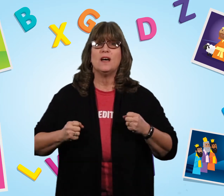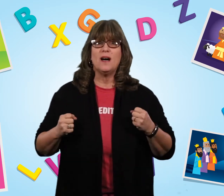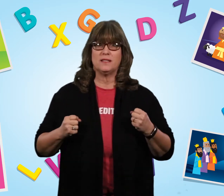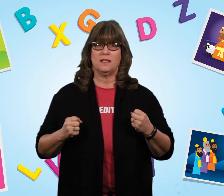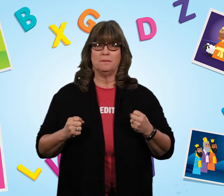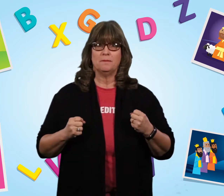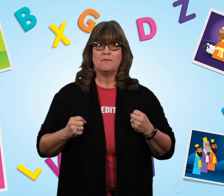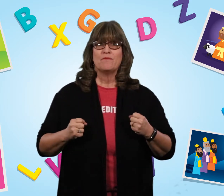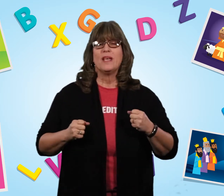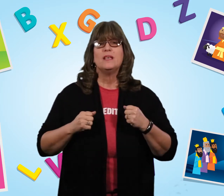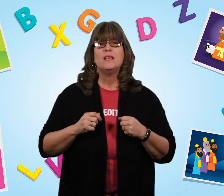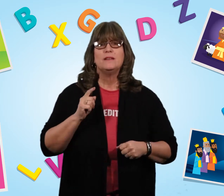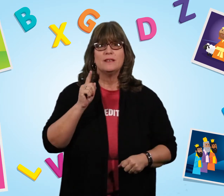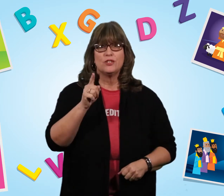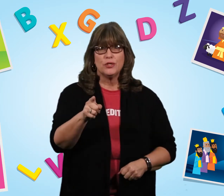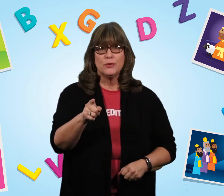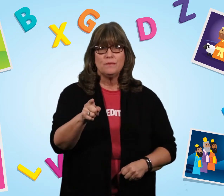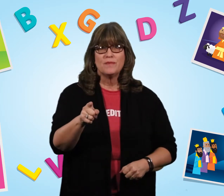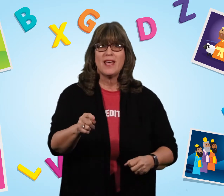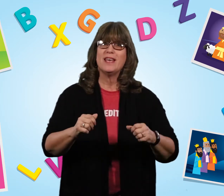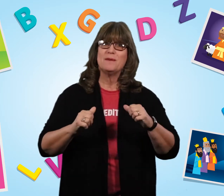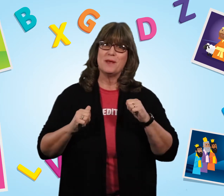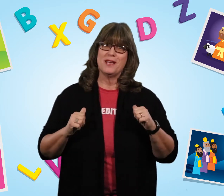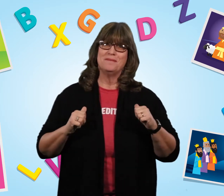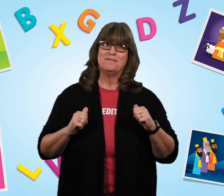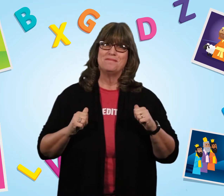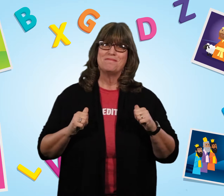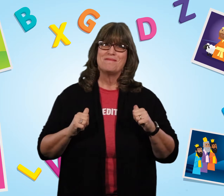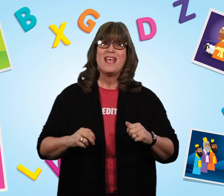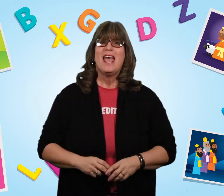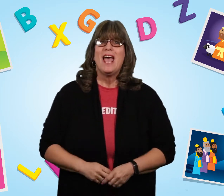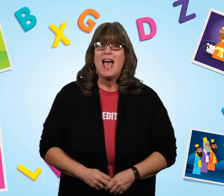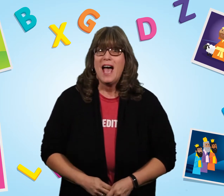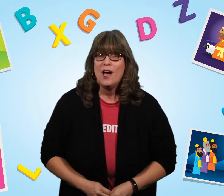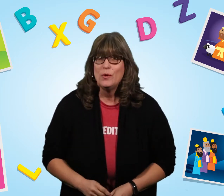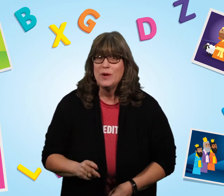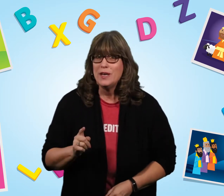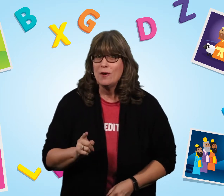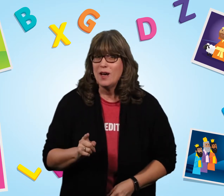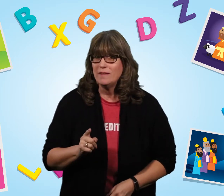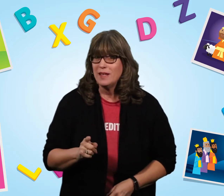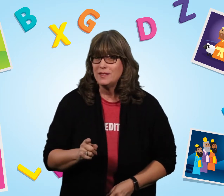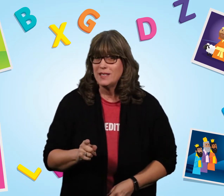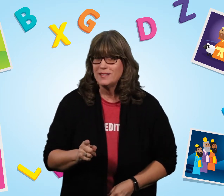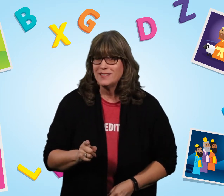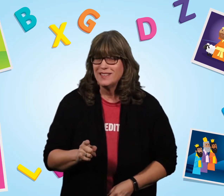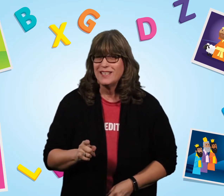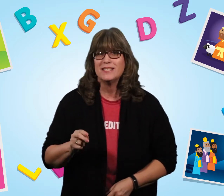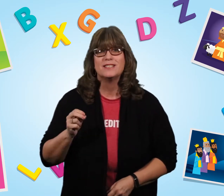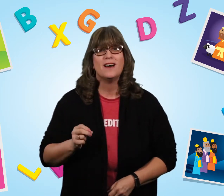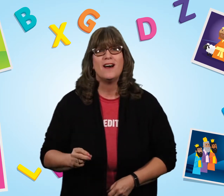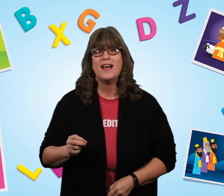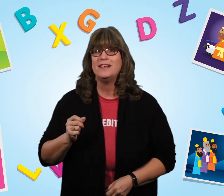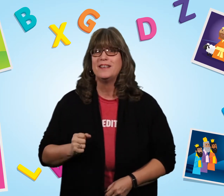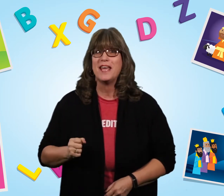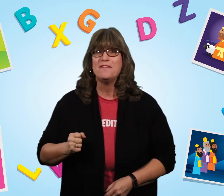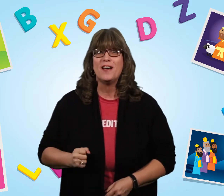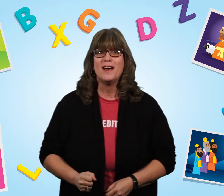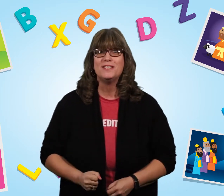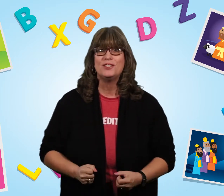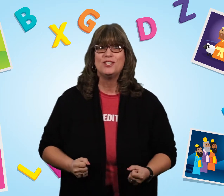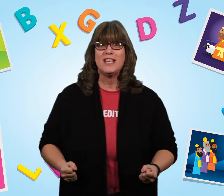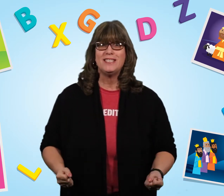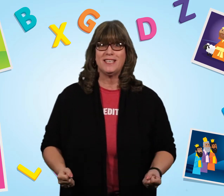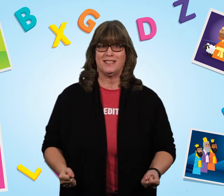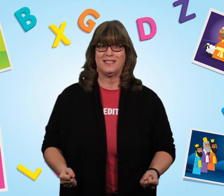is awesome and He loves you and me. How do we know God loves us? Because God gave